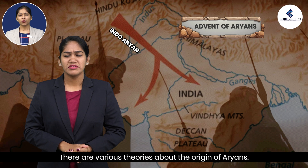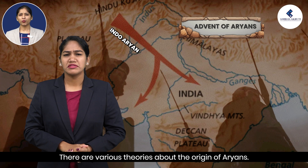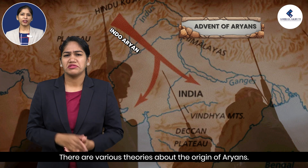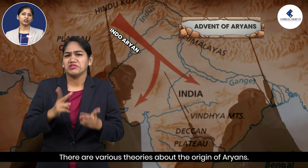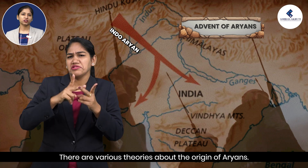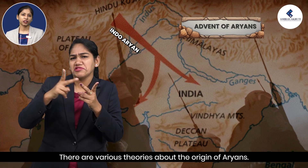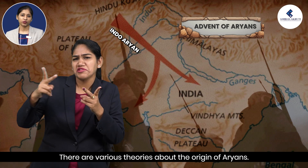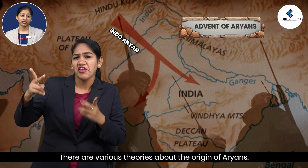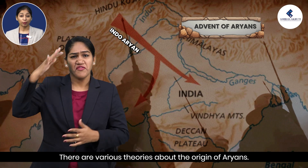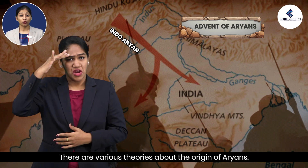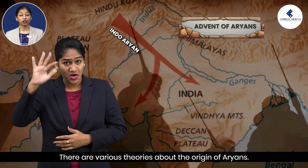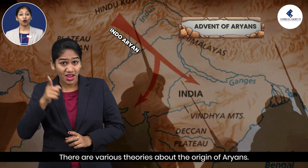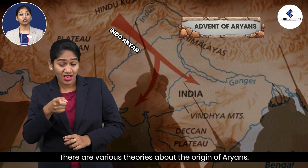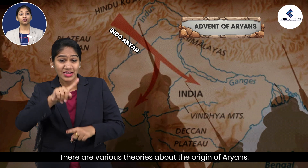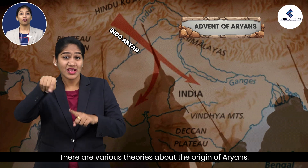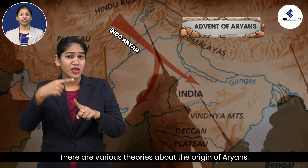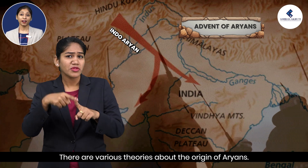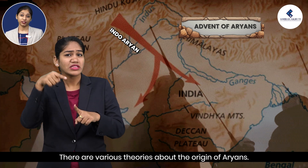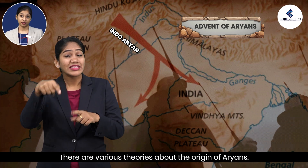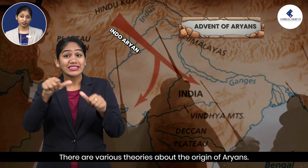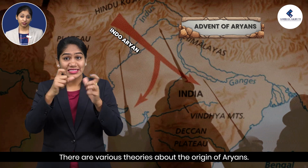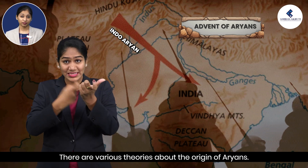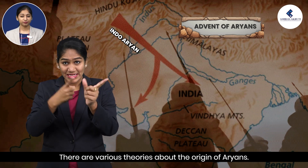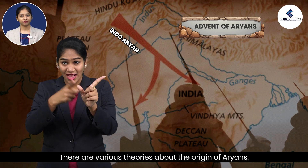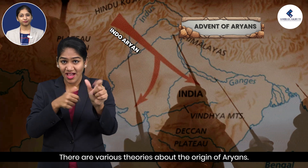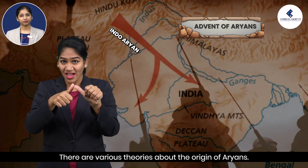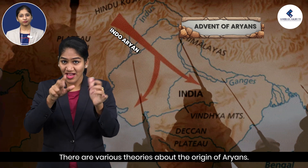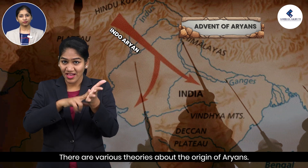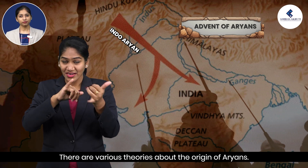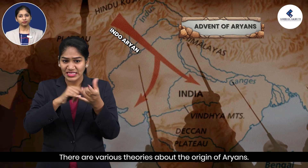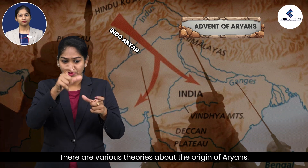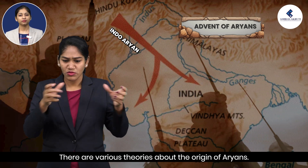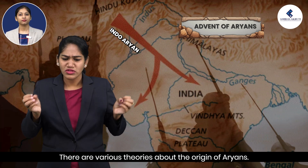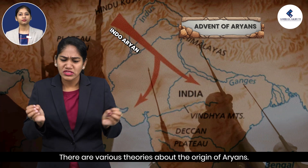There are various theories about the origin of Aryans.